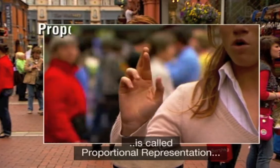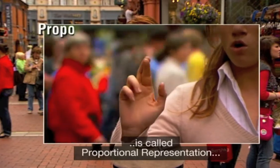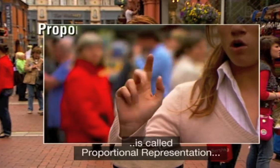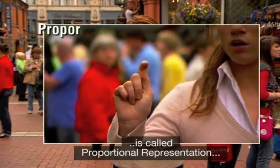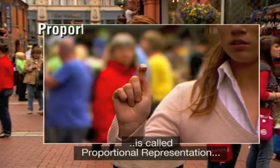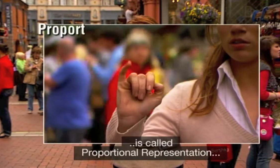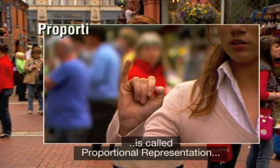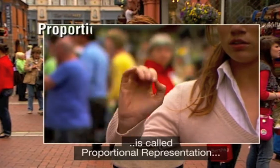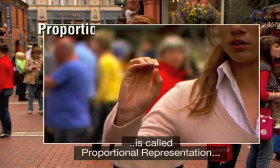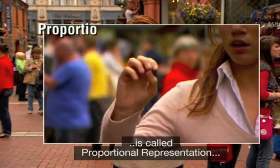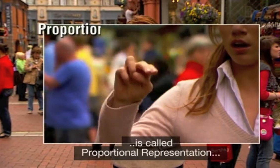proportional